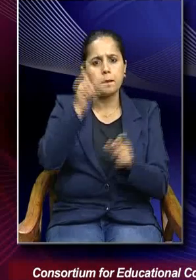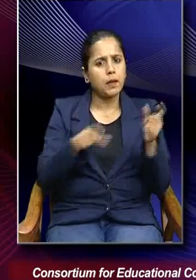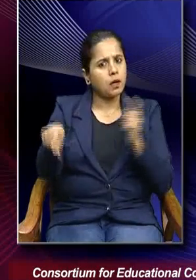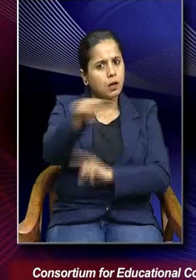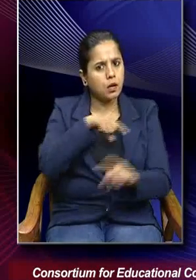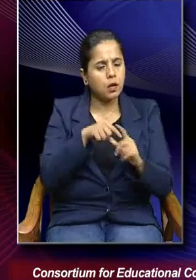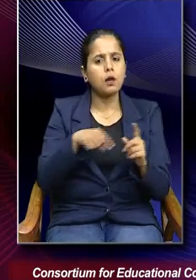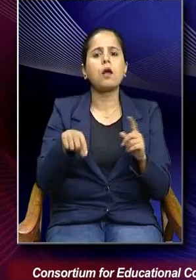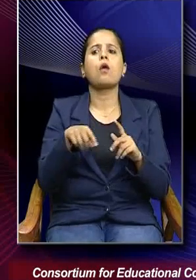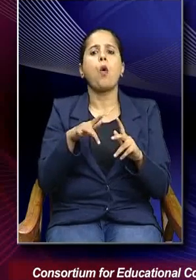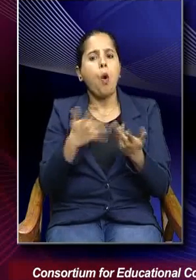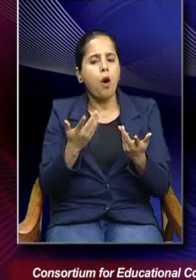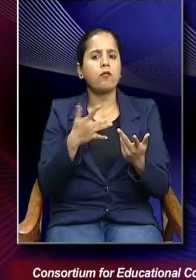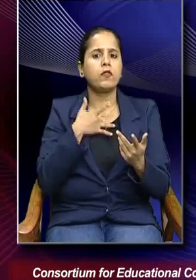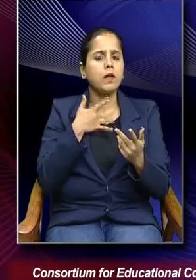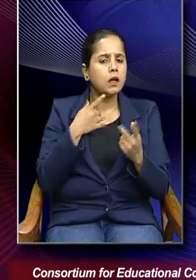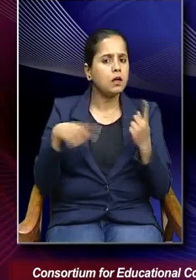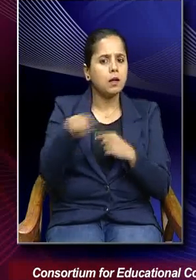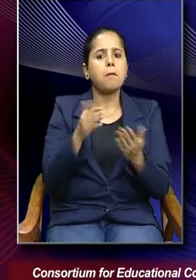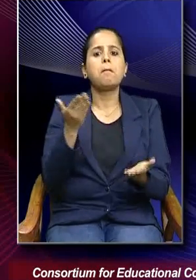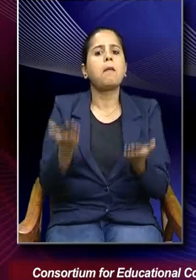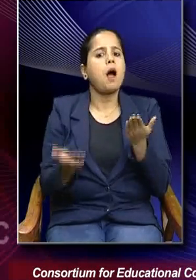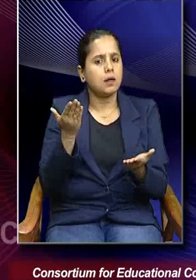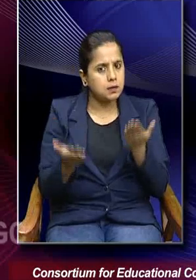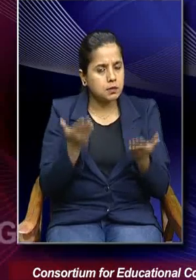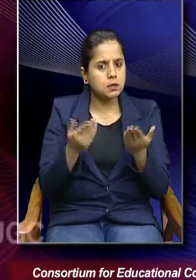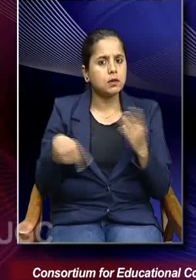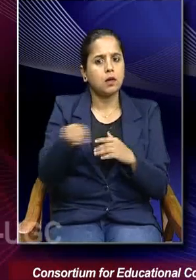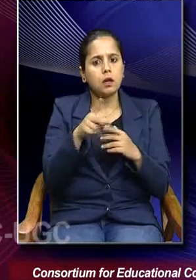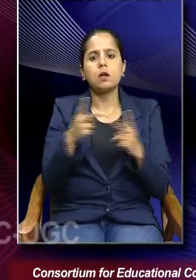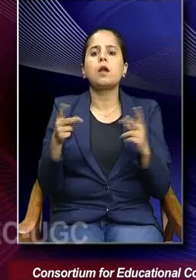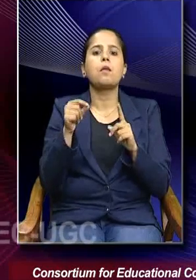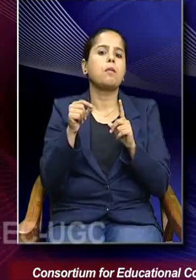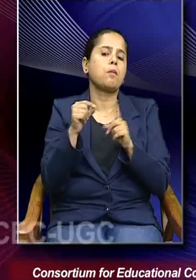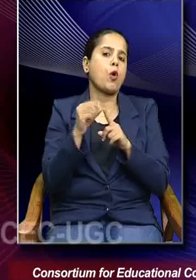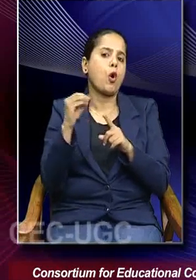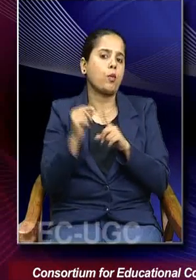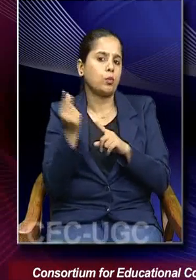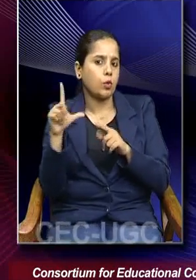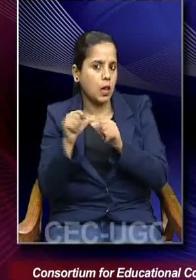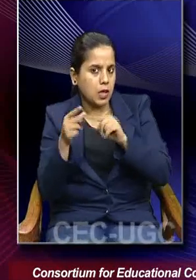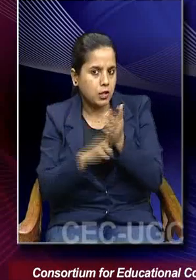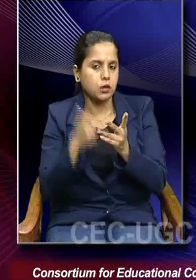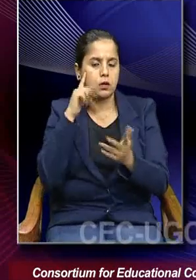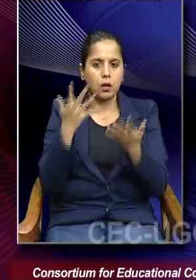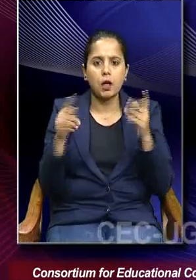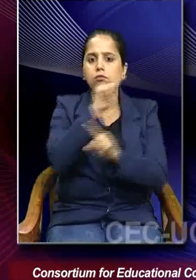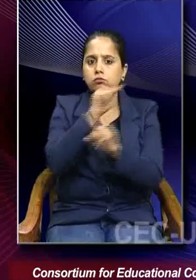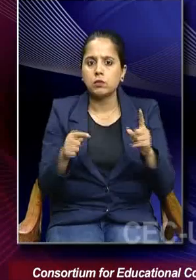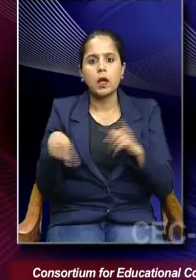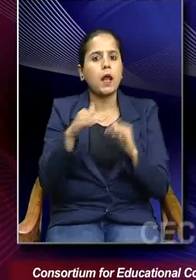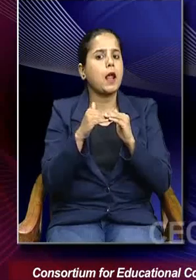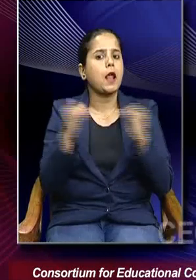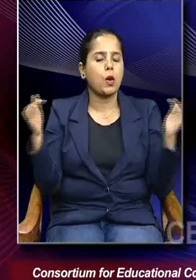or in order to kind of have a balanced population ratio equation. So now we try to understand